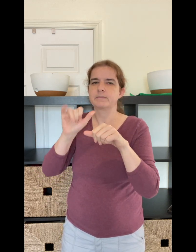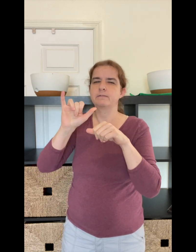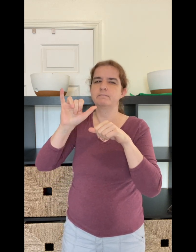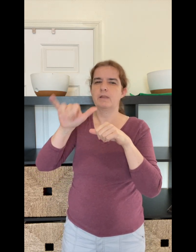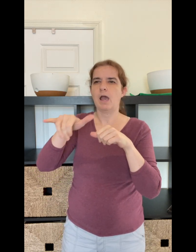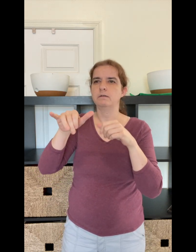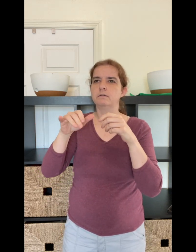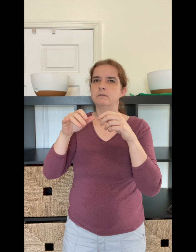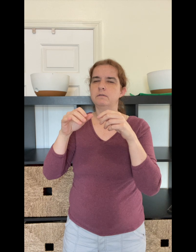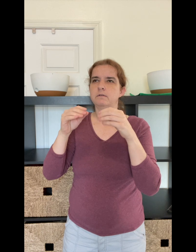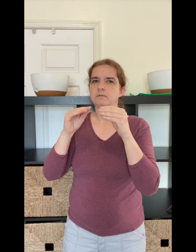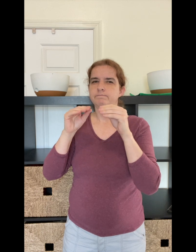have to continue